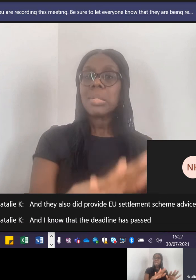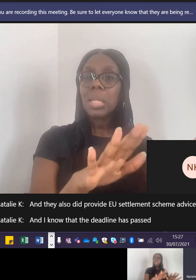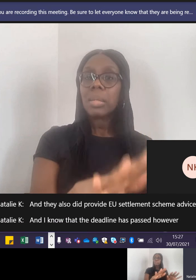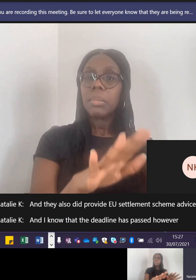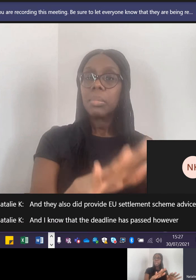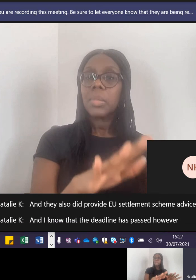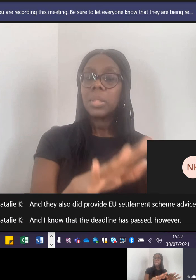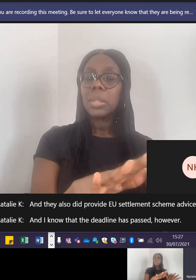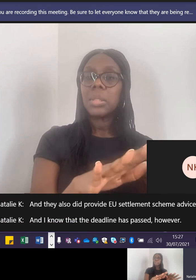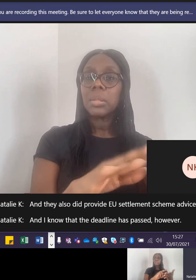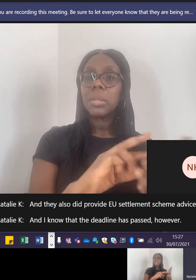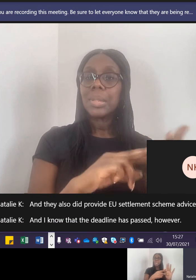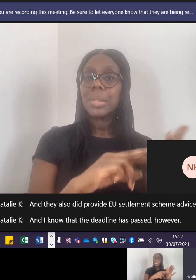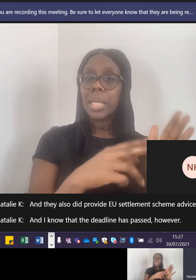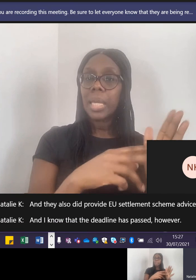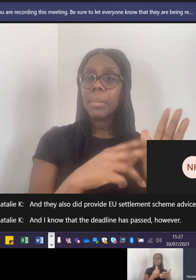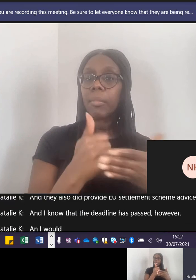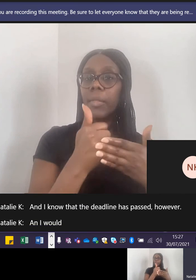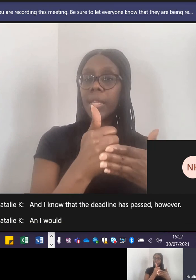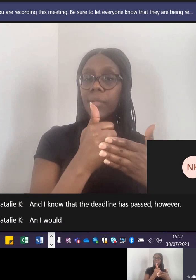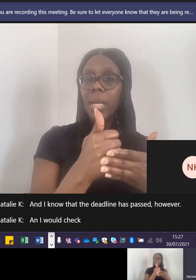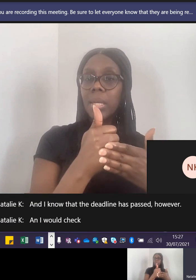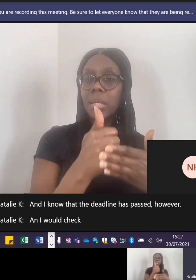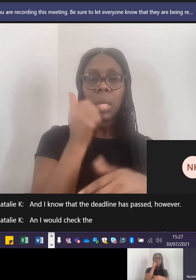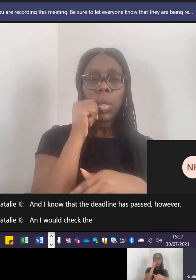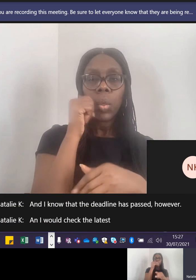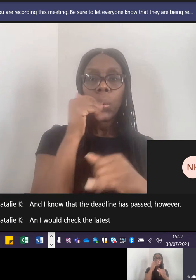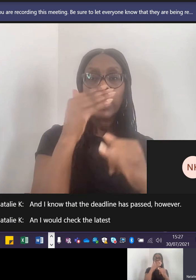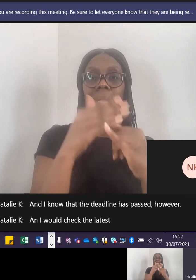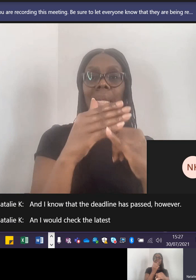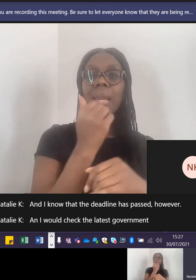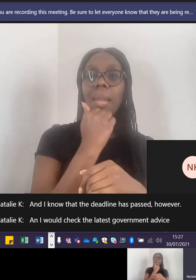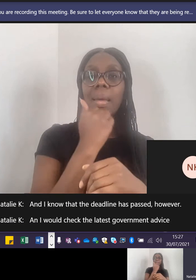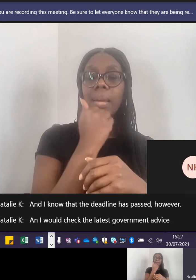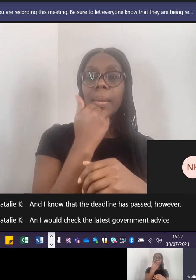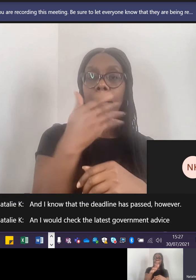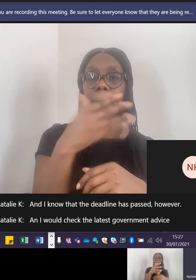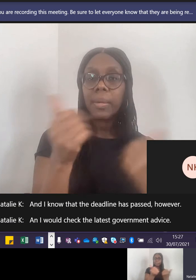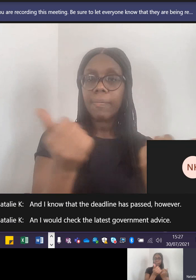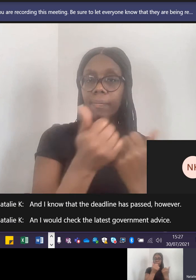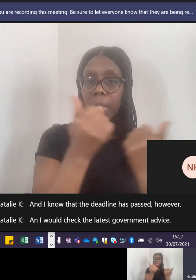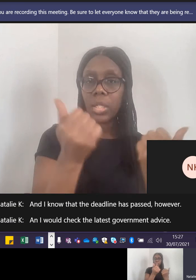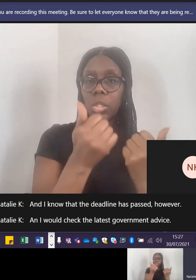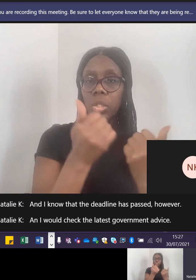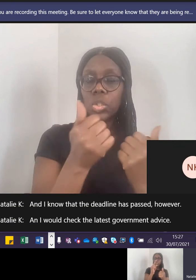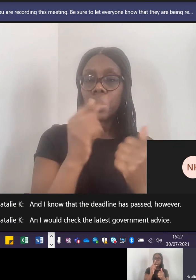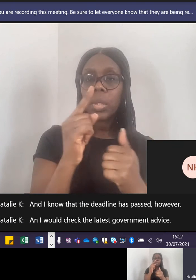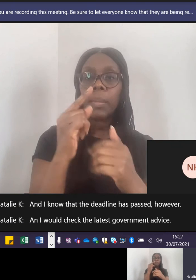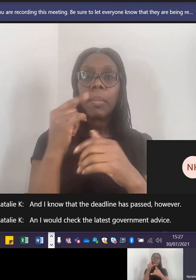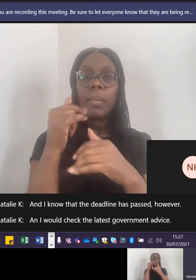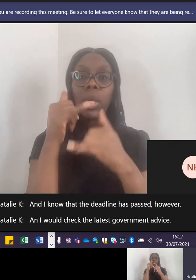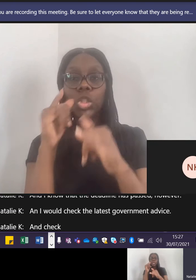However, I would check the latest government advice and